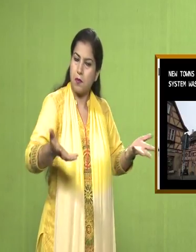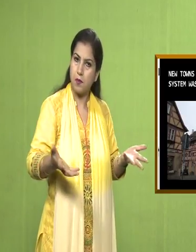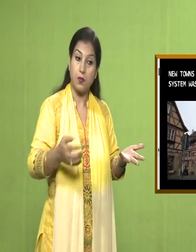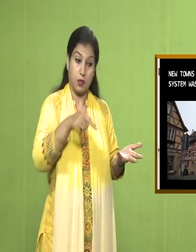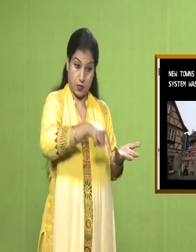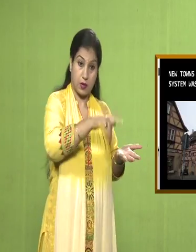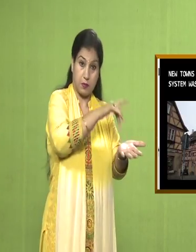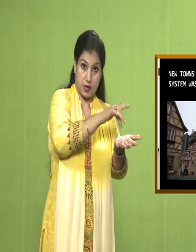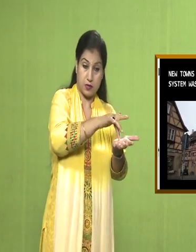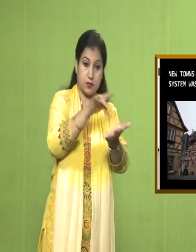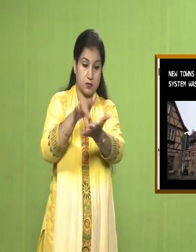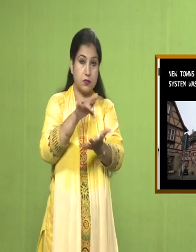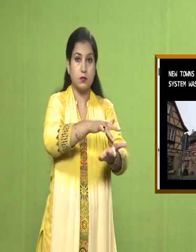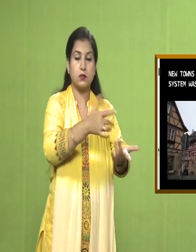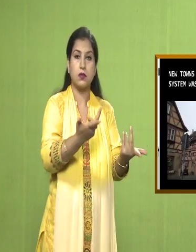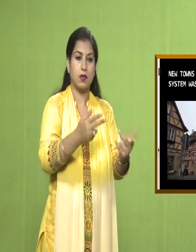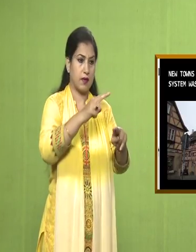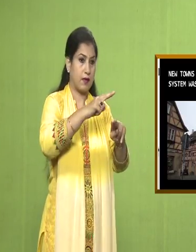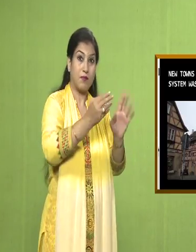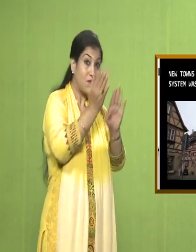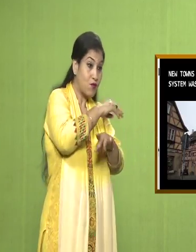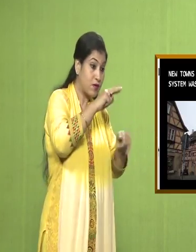In these towns, the feudal system was not present.